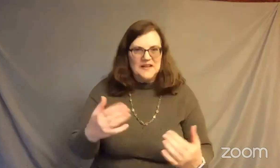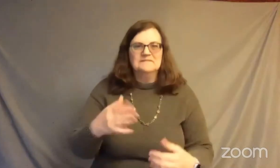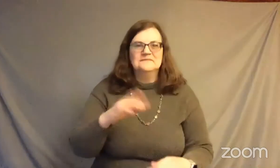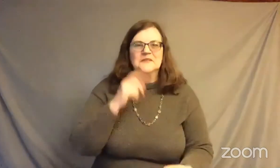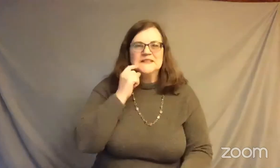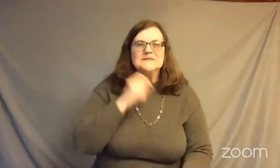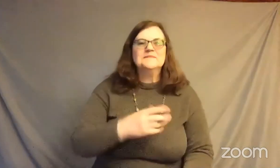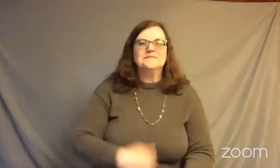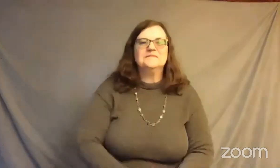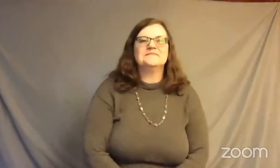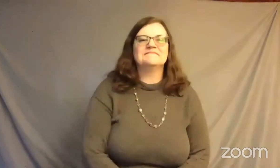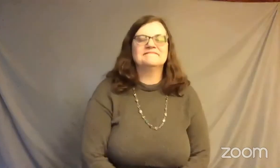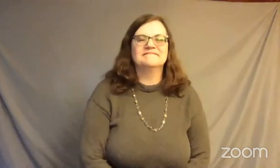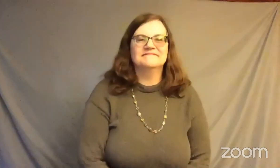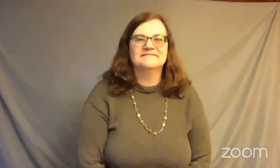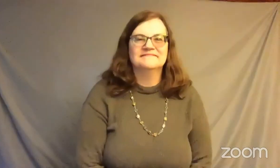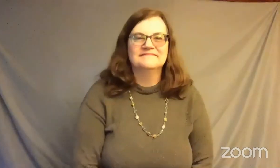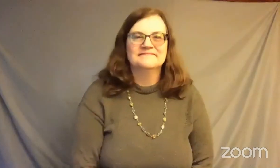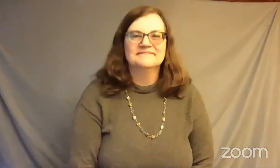No, that's okay. Go ahead, Renisi. Thank you.